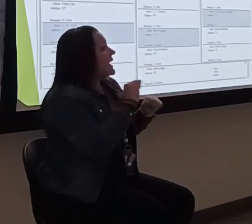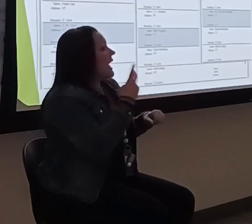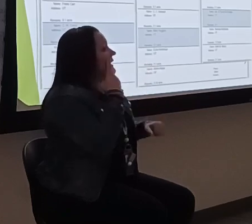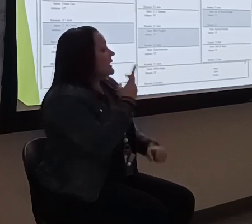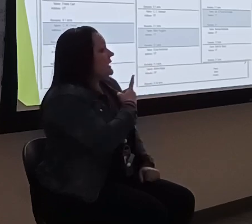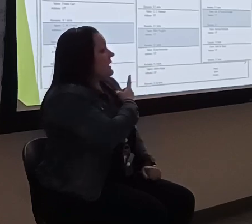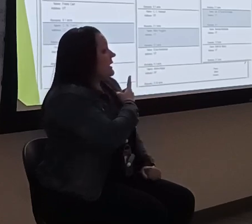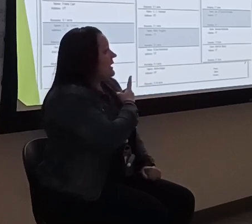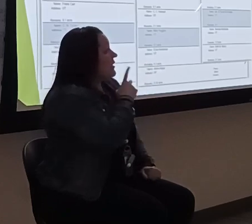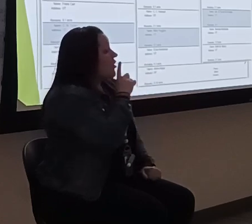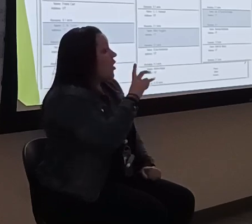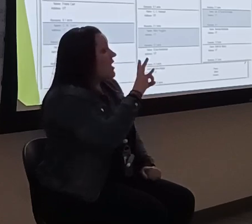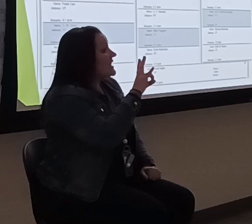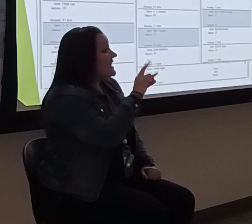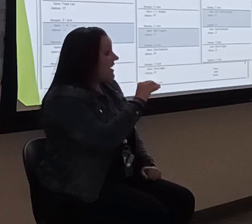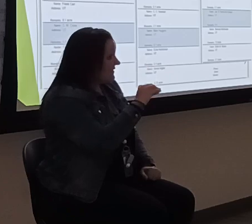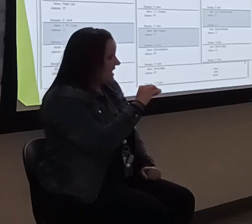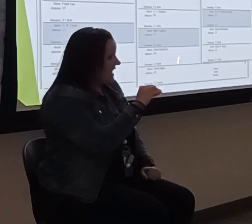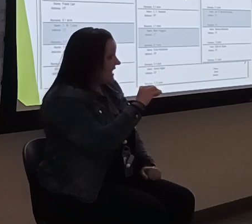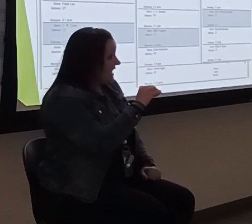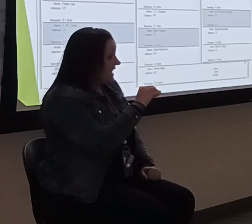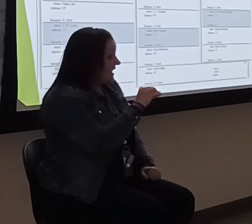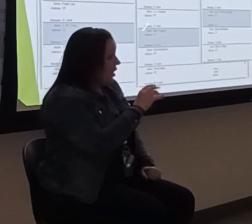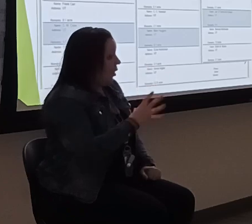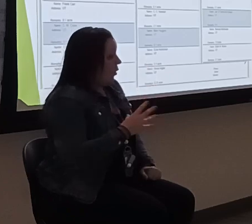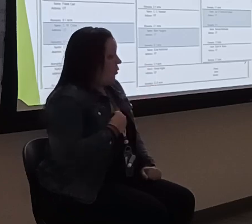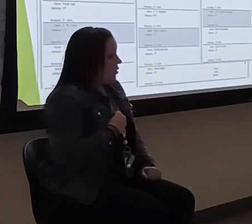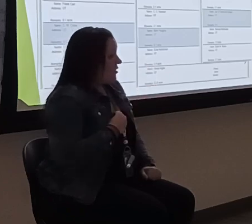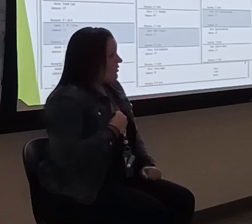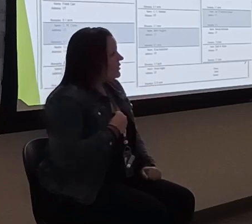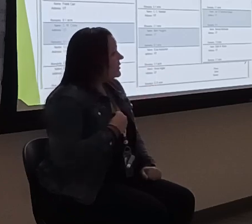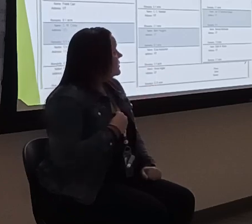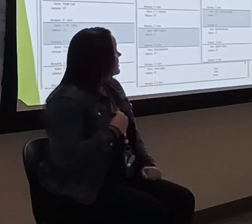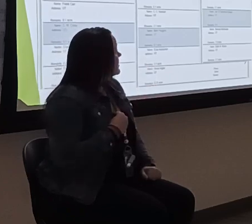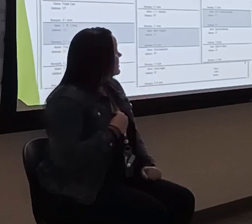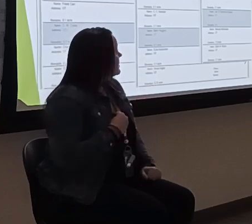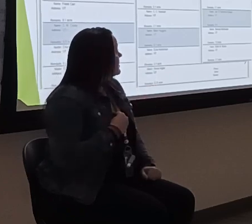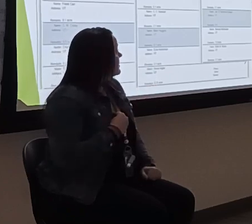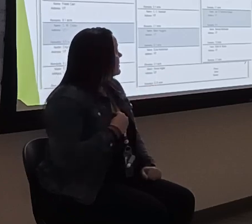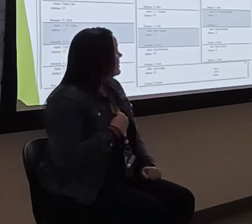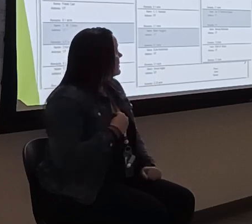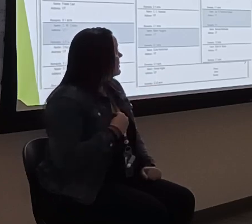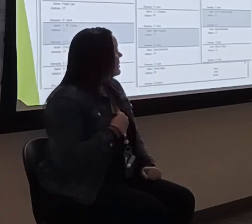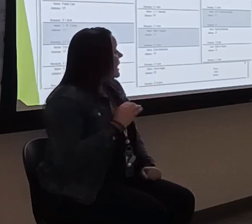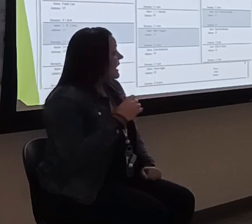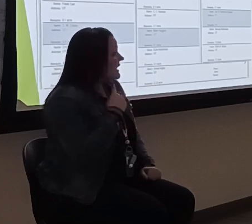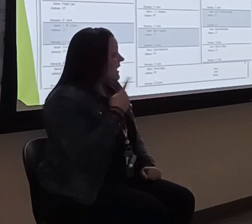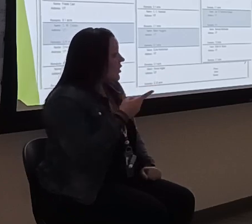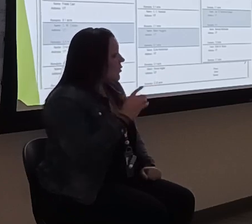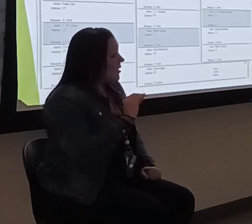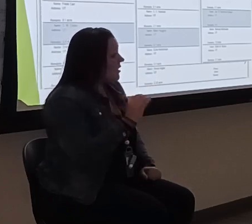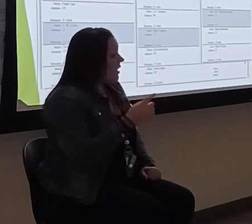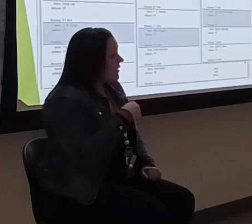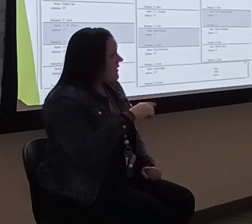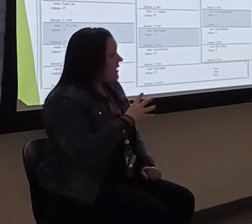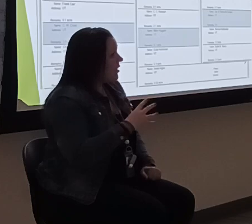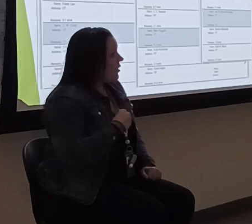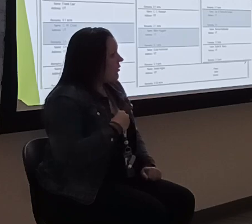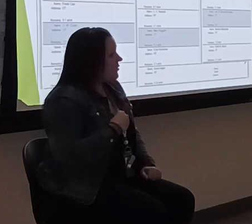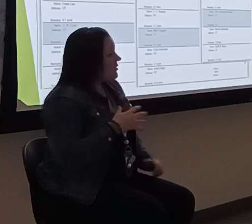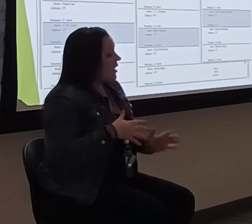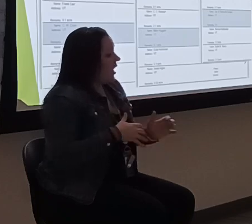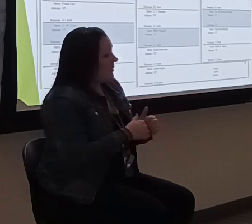are 70 owners. I can tell you that none of these owners have